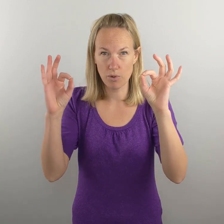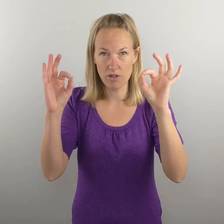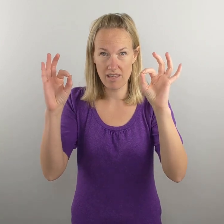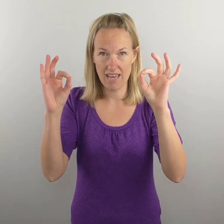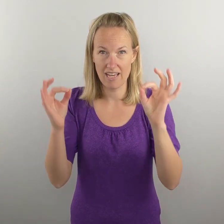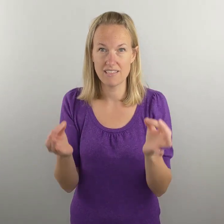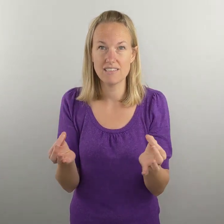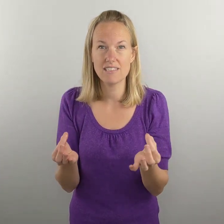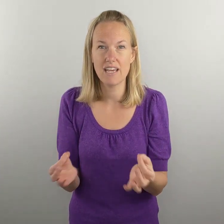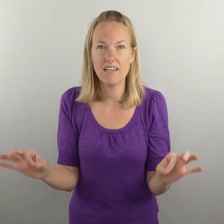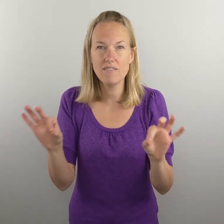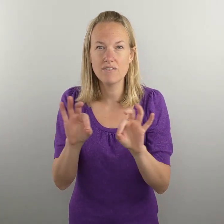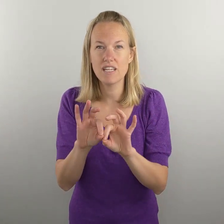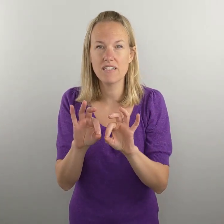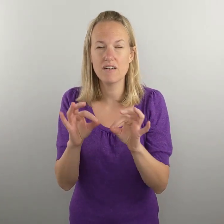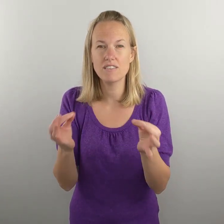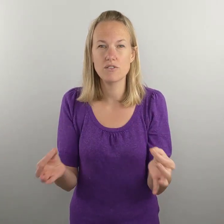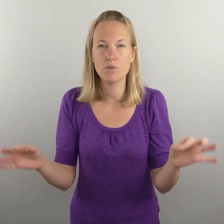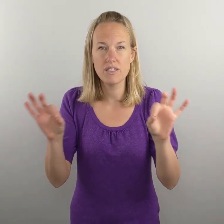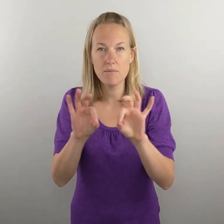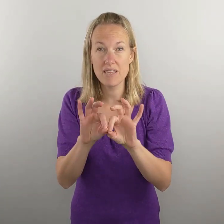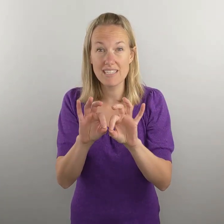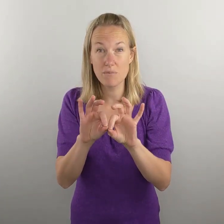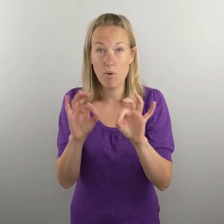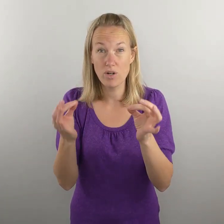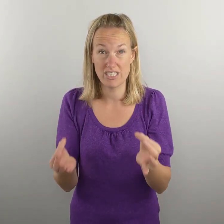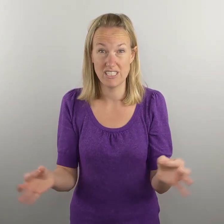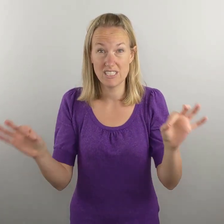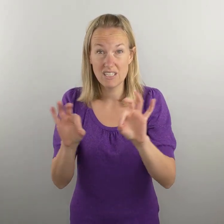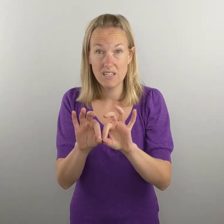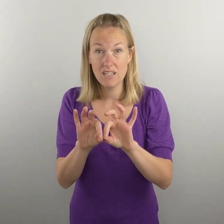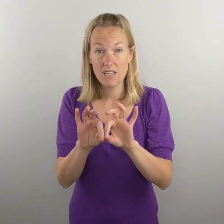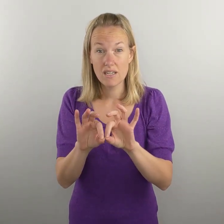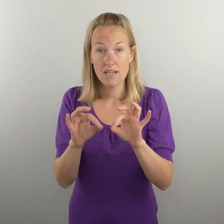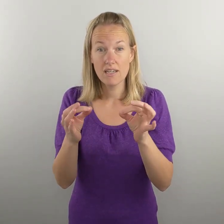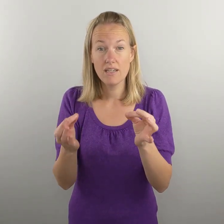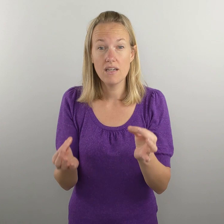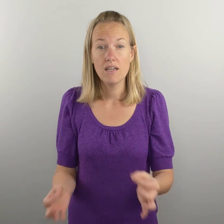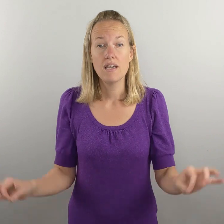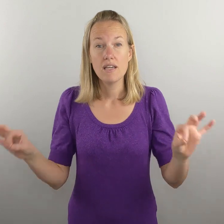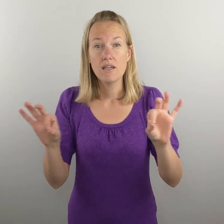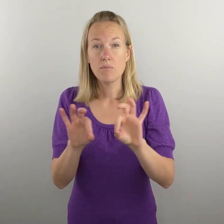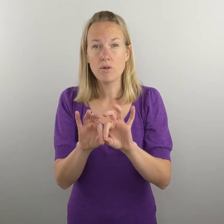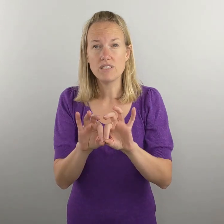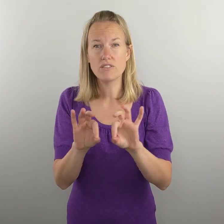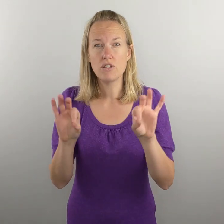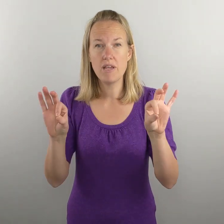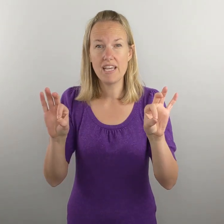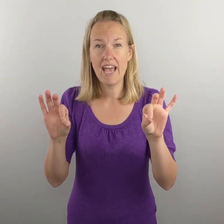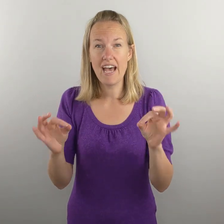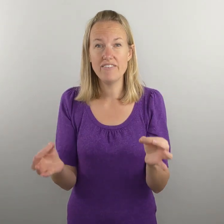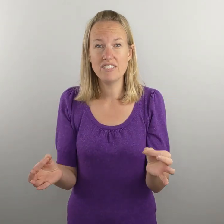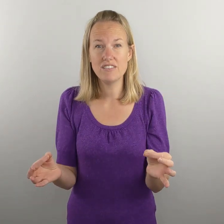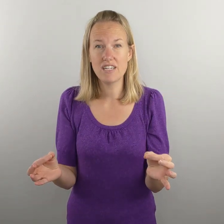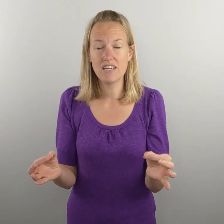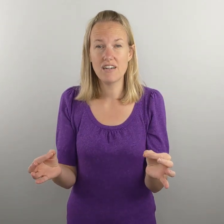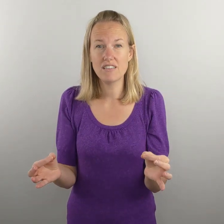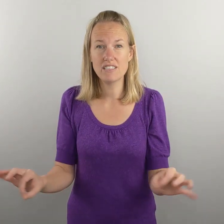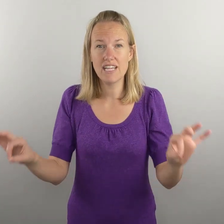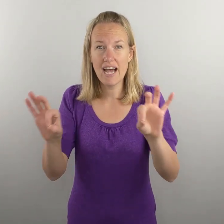worthy hands, okay? We've signed it always as worthy, but that's important, okay? Important. So you're making Fs, you start here on your side